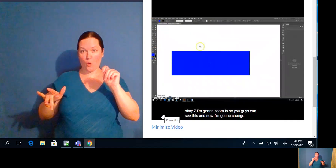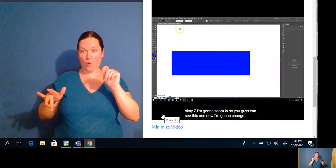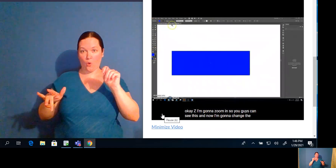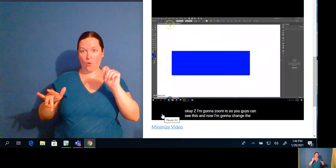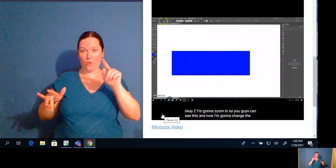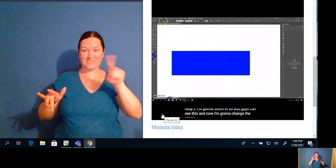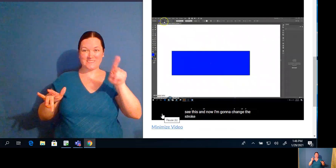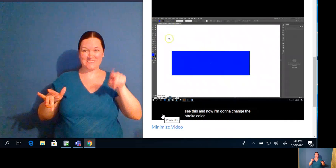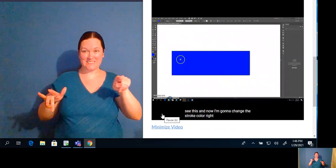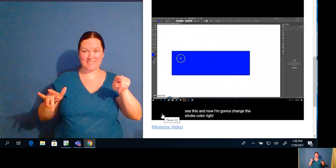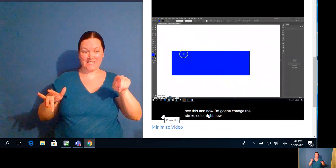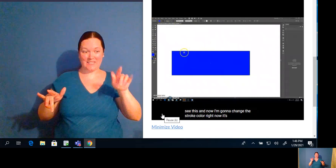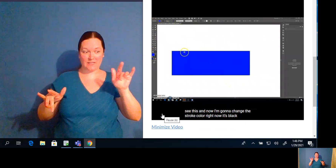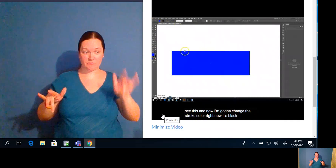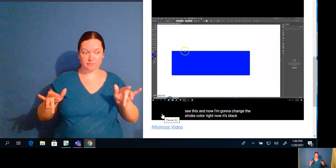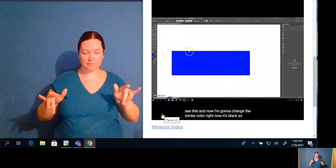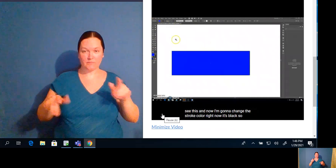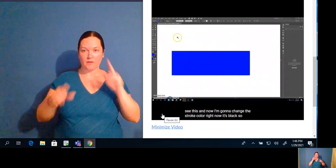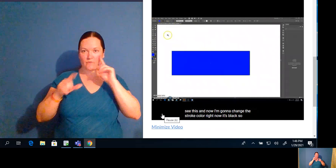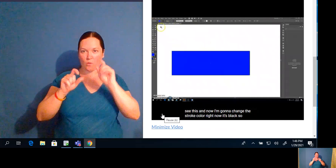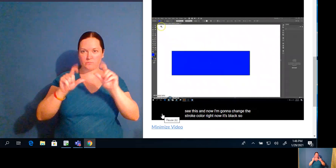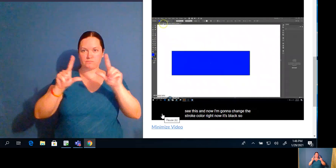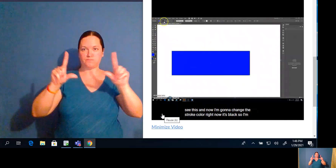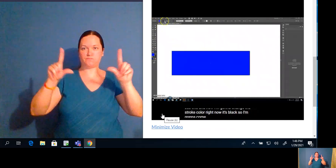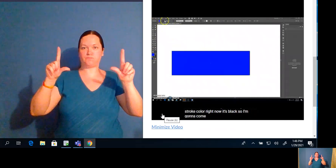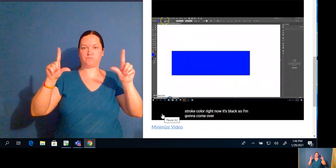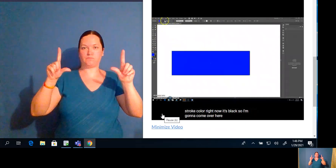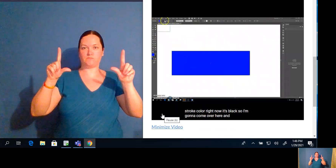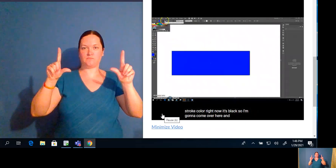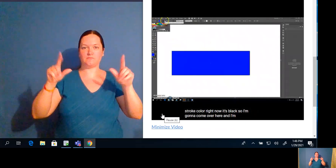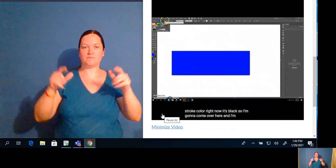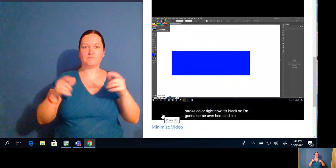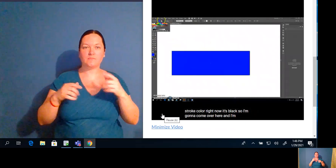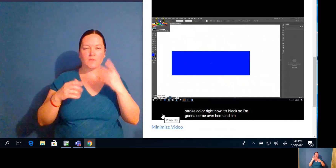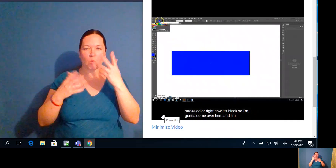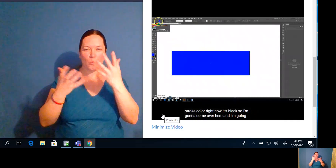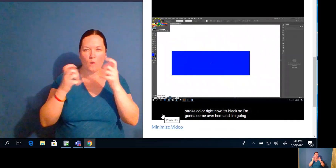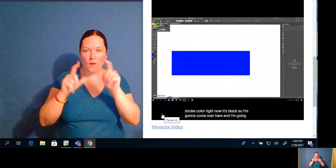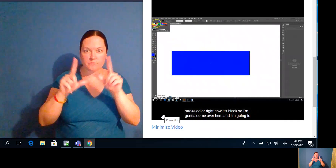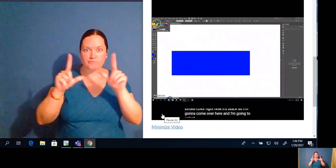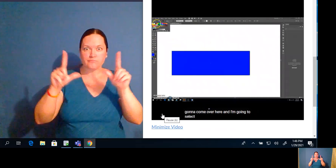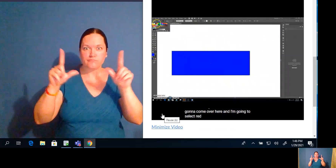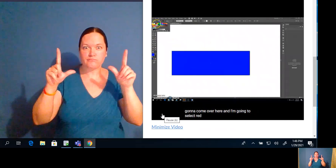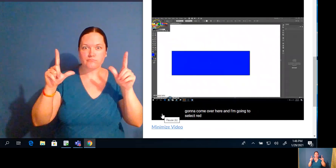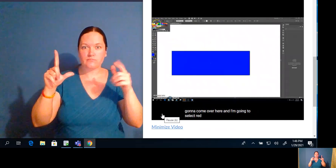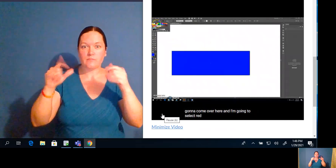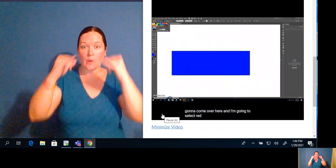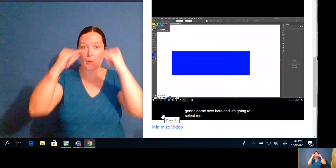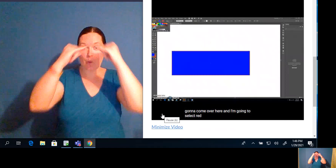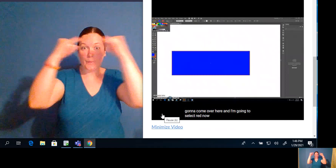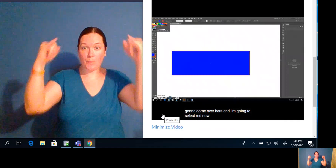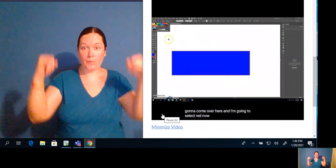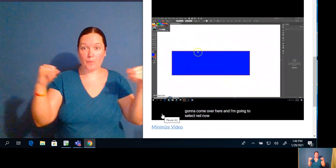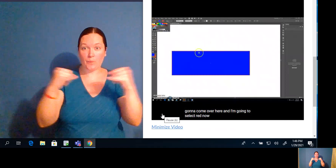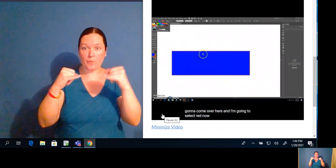And now I'm going to change the stroke color. Right now it's black. So I'm going to come over here and I'm going to select